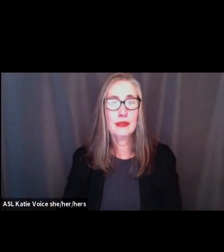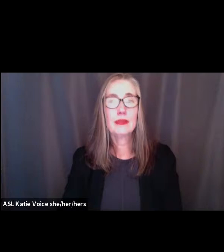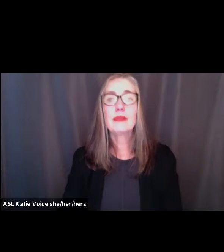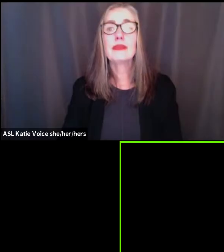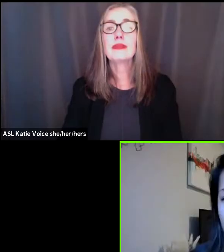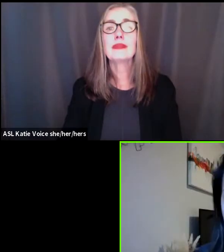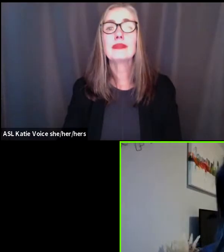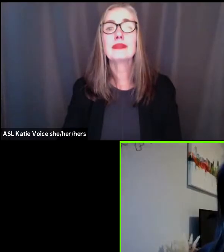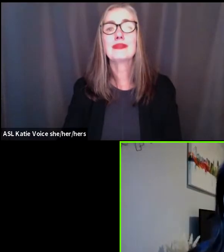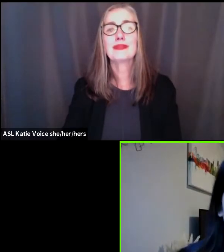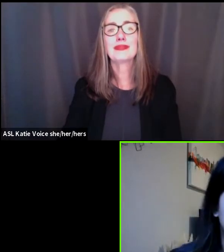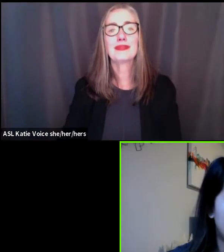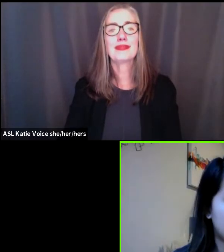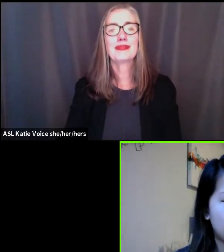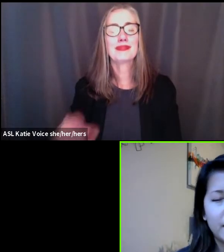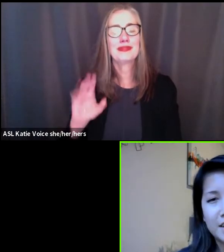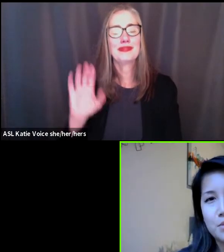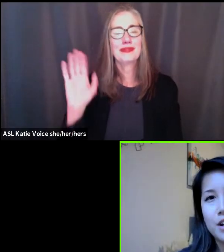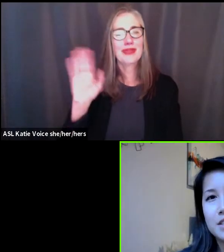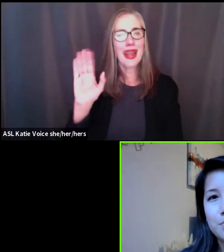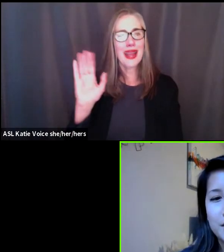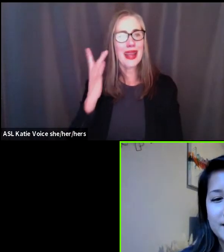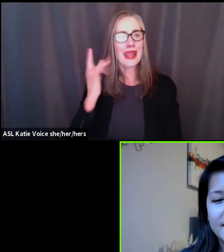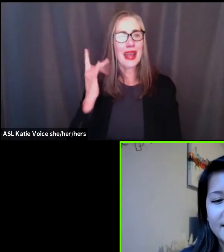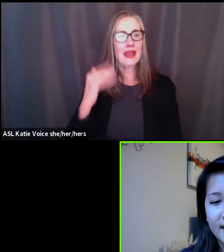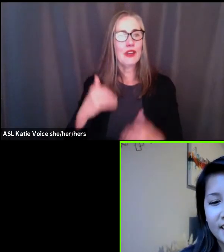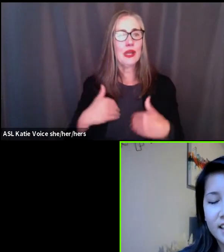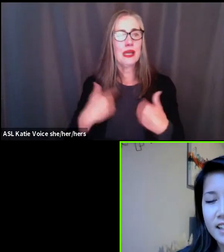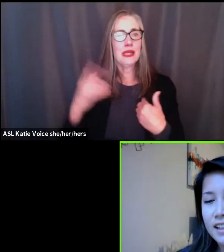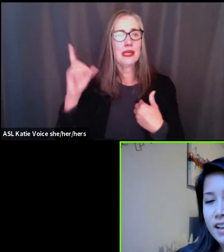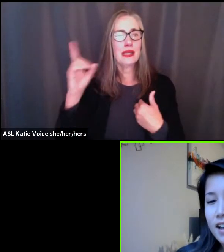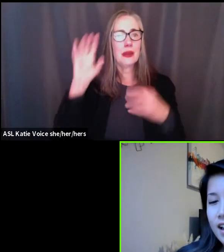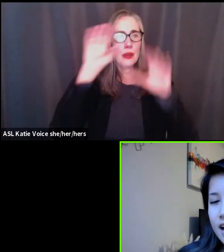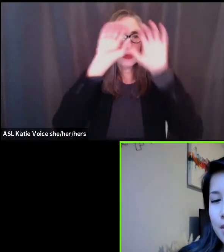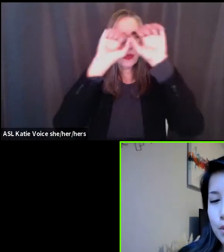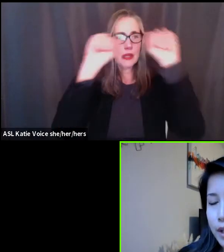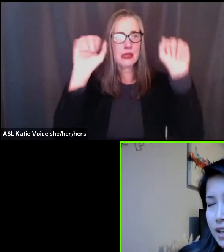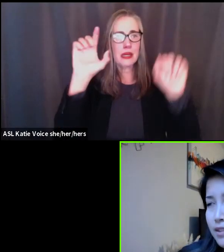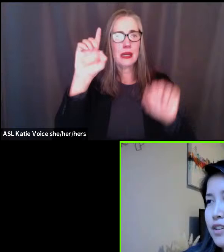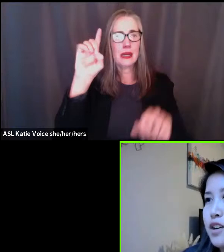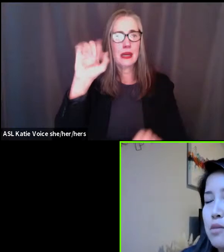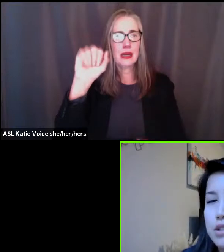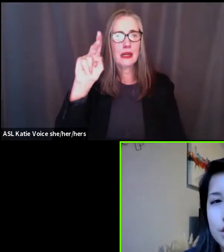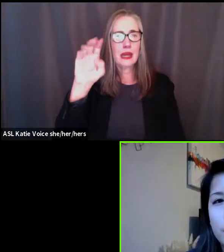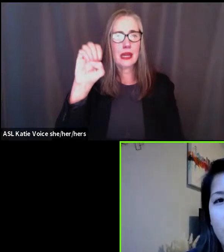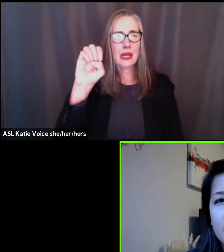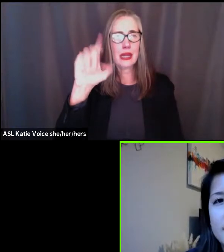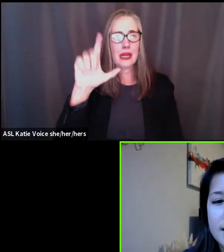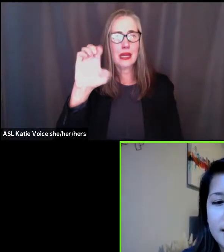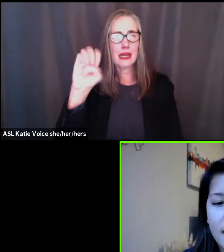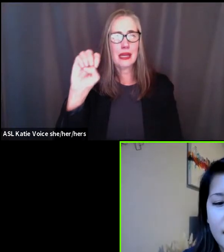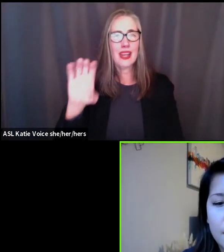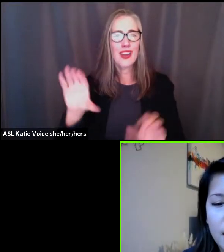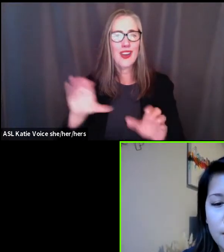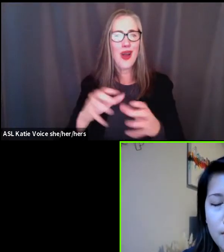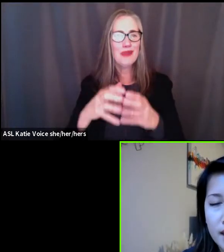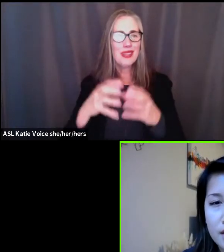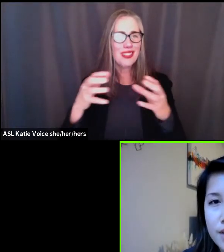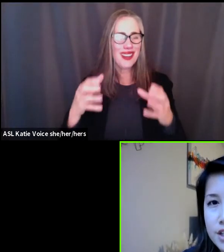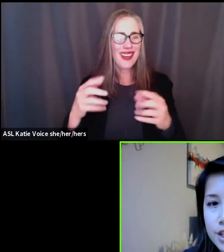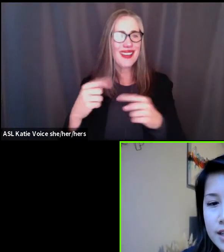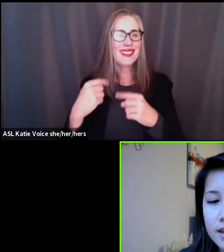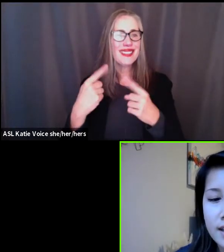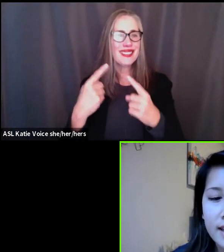Hi, everyone. I'm California Young Democrats President Diane Lee. We have accomplished a lot since our